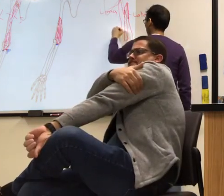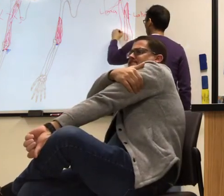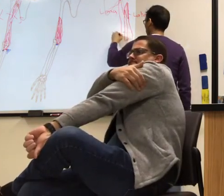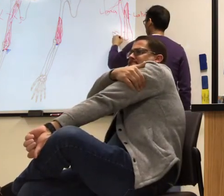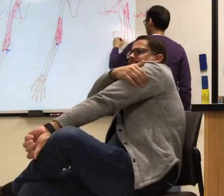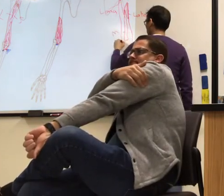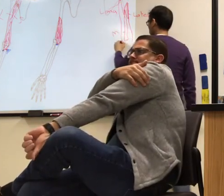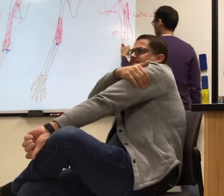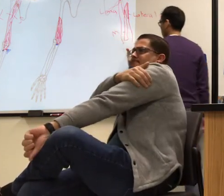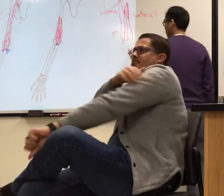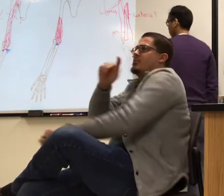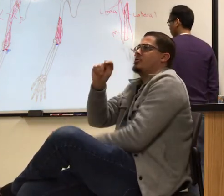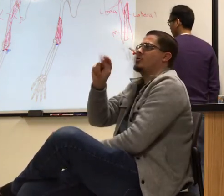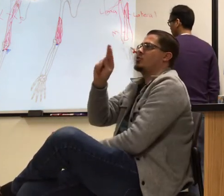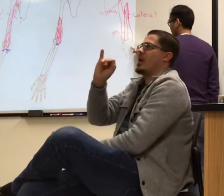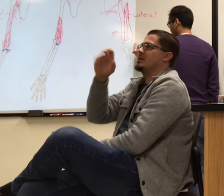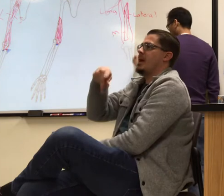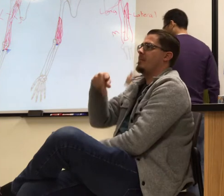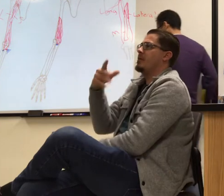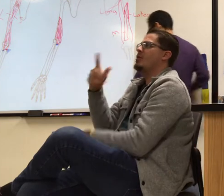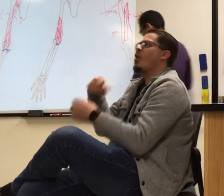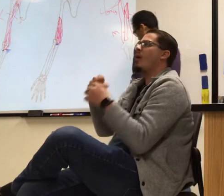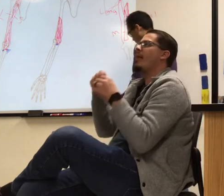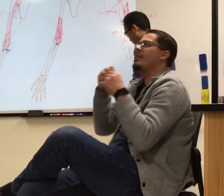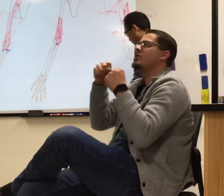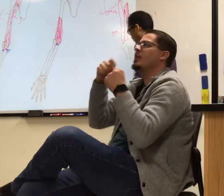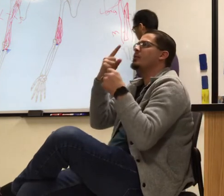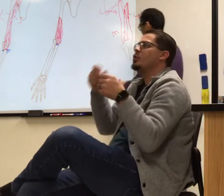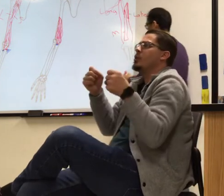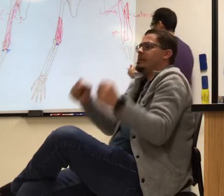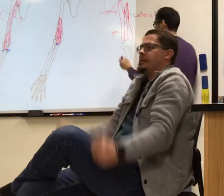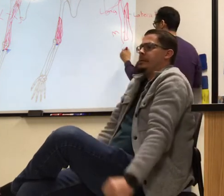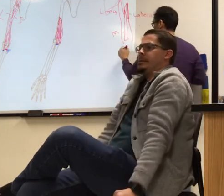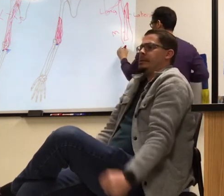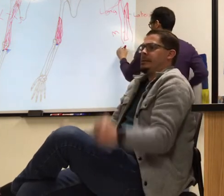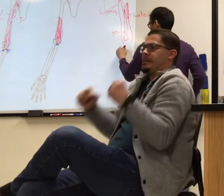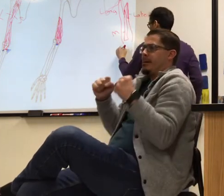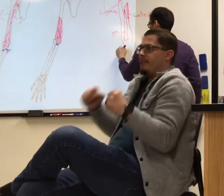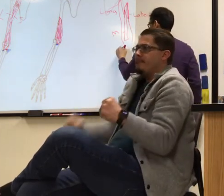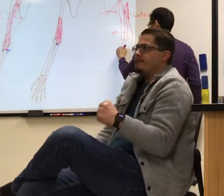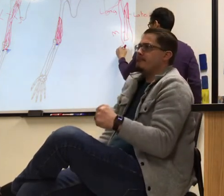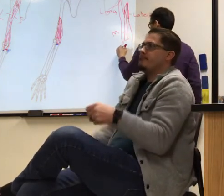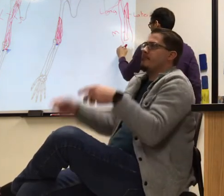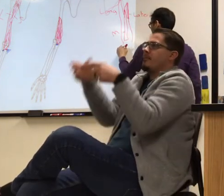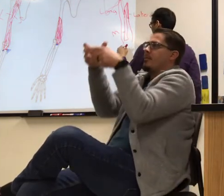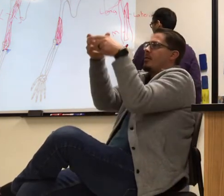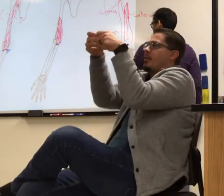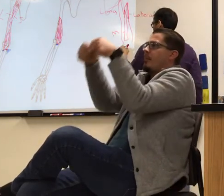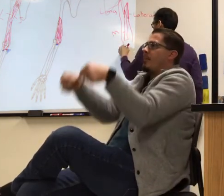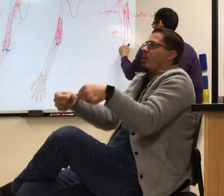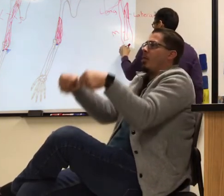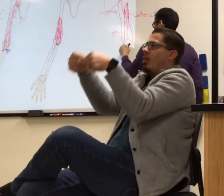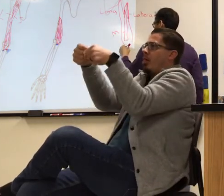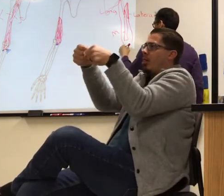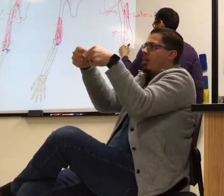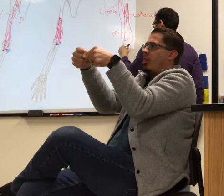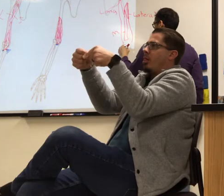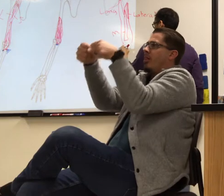And they all converge right there on the olecranon, right around there.